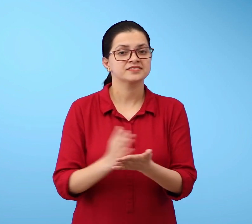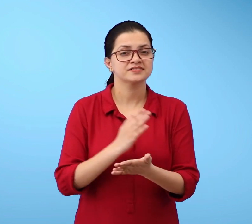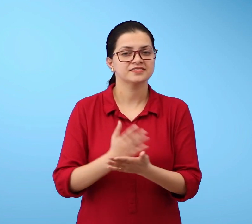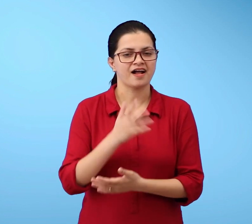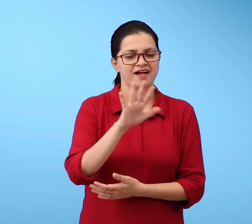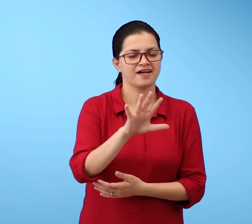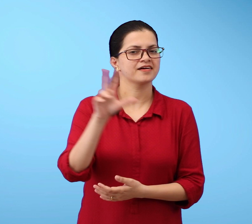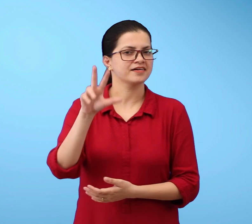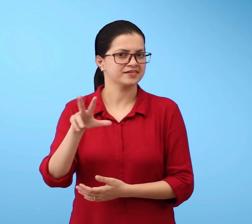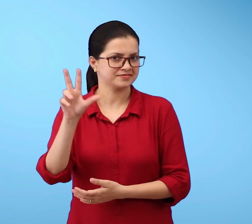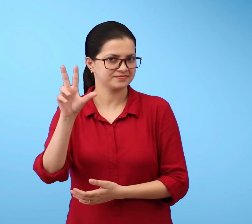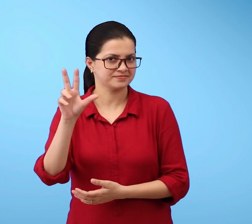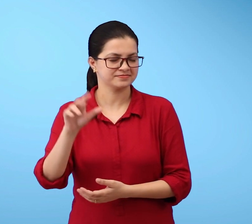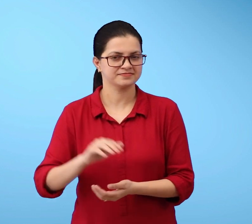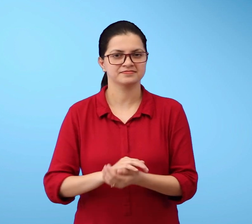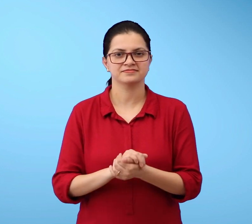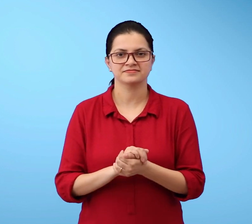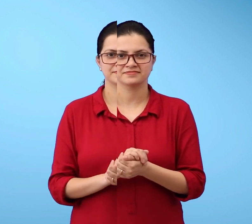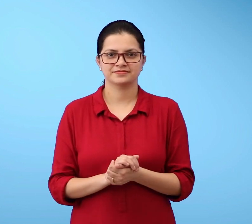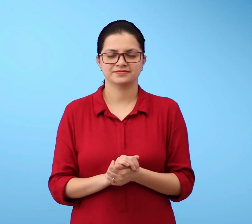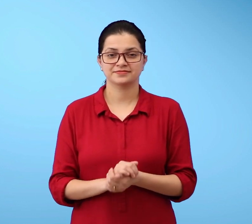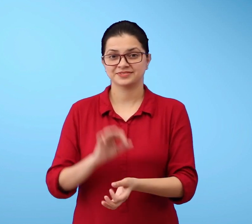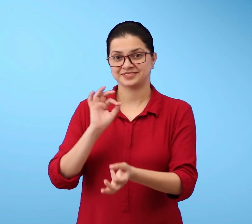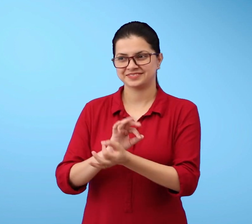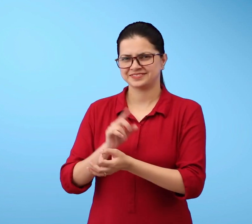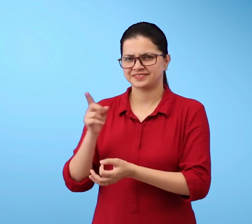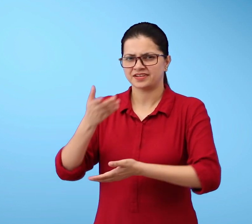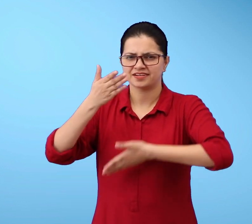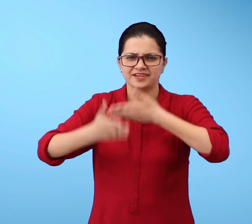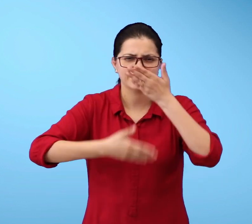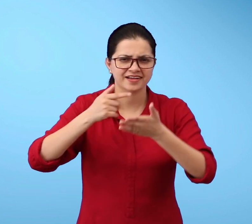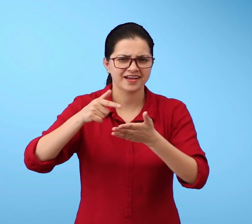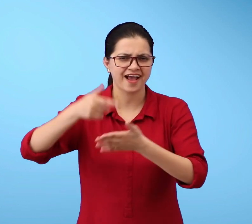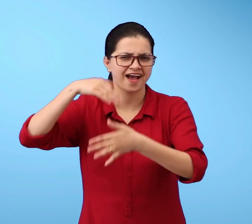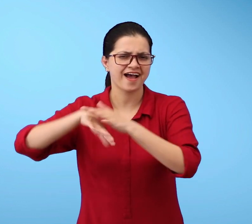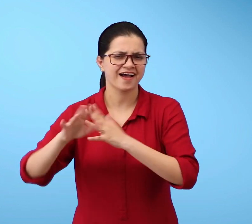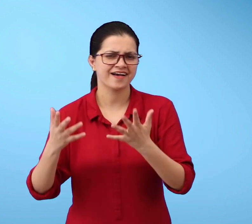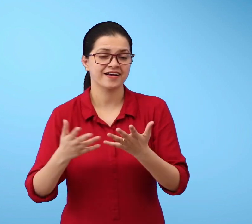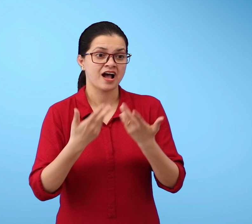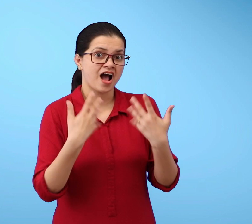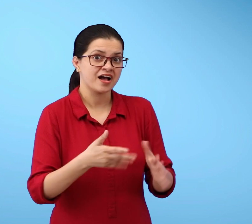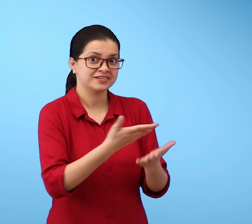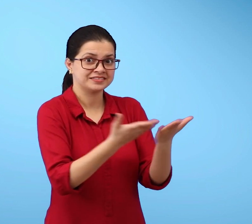Page number 58. The Buddha taught that life is full of